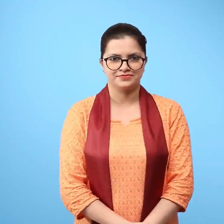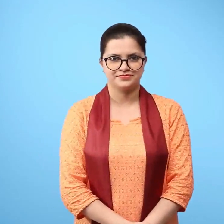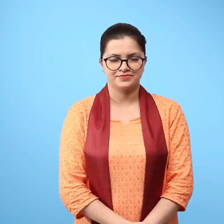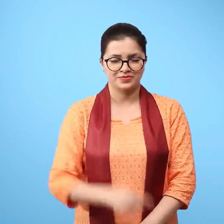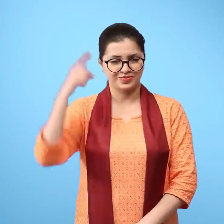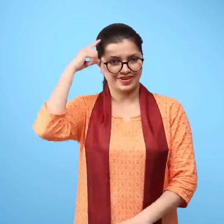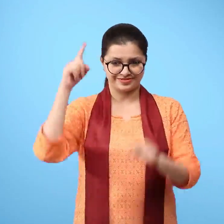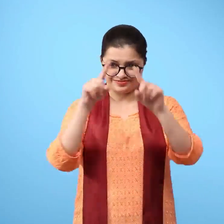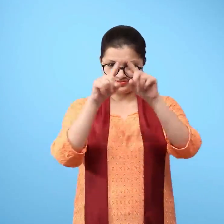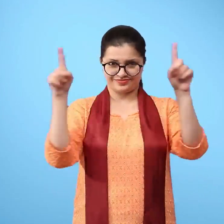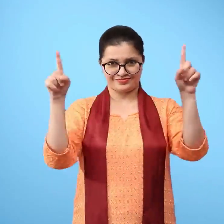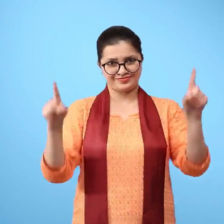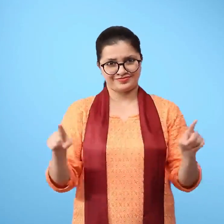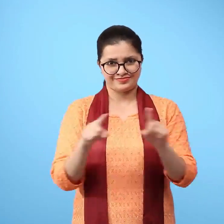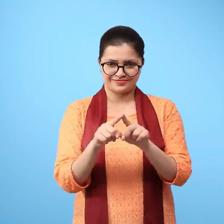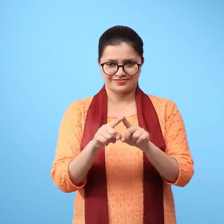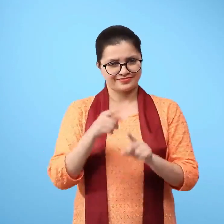We can see blackboard,